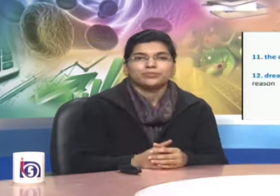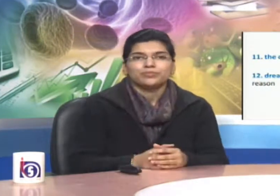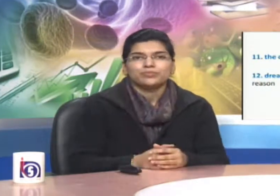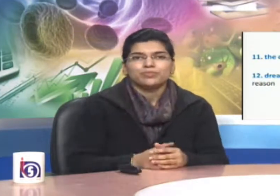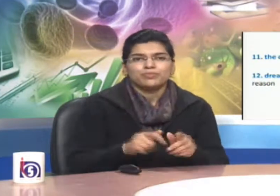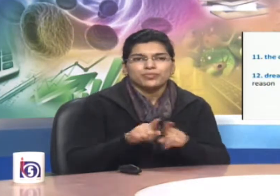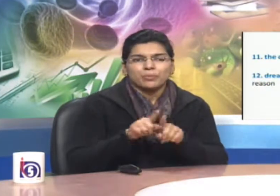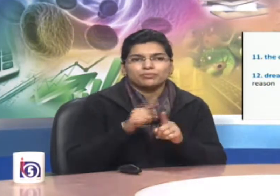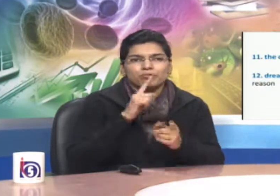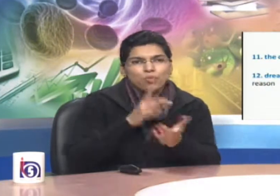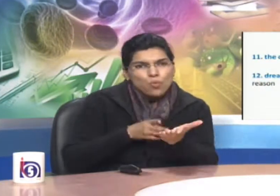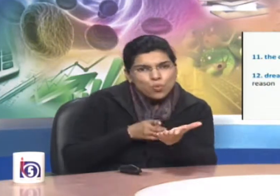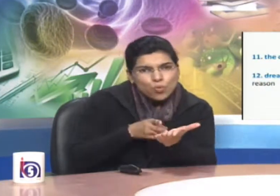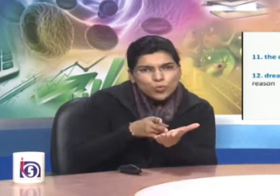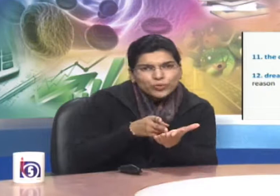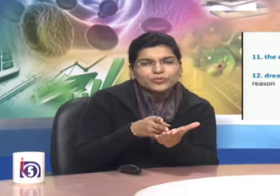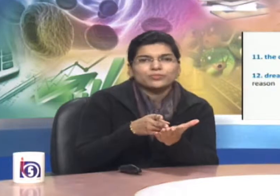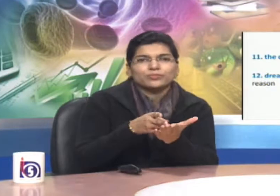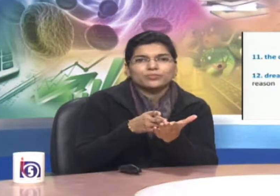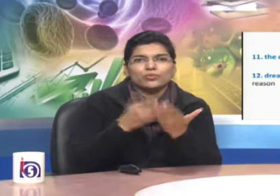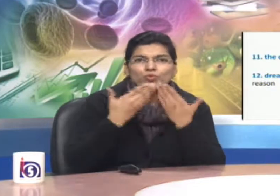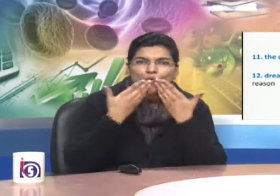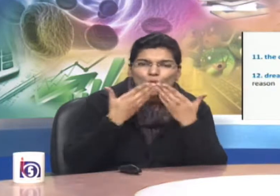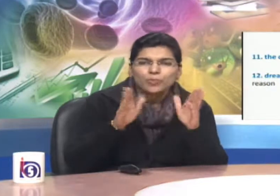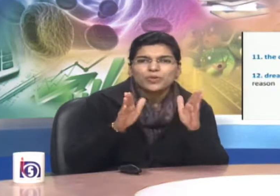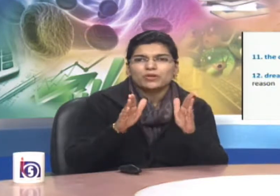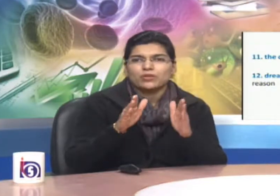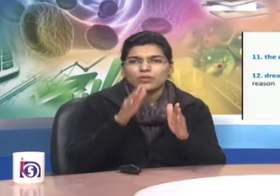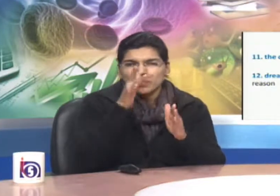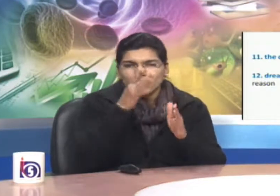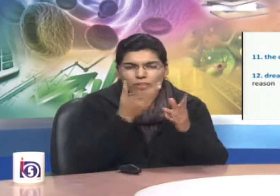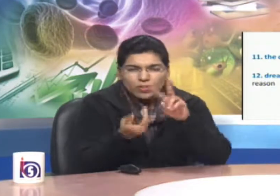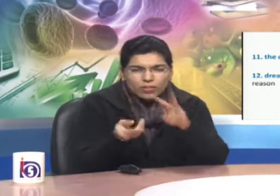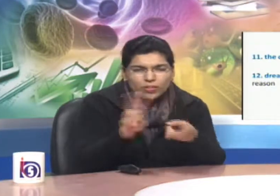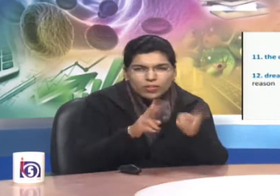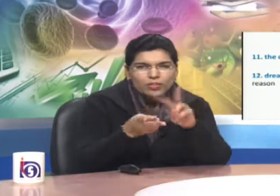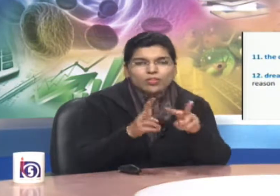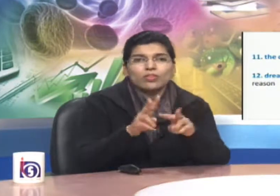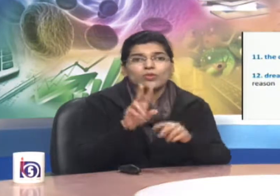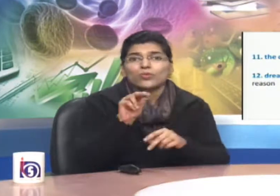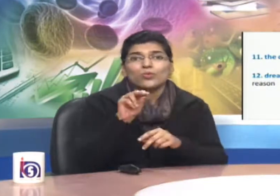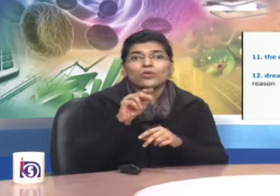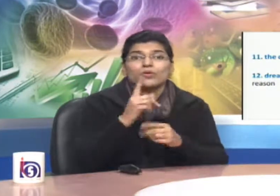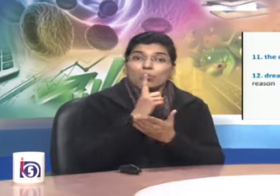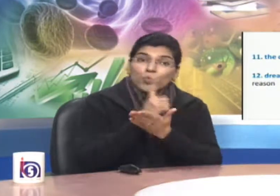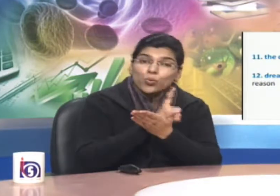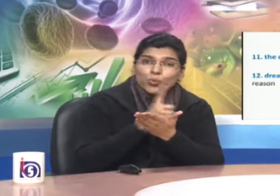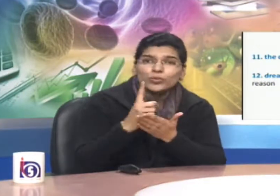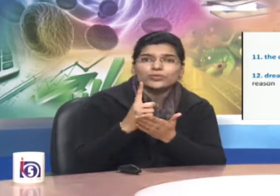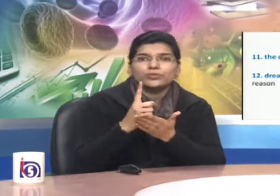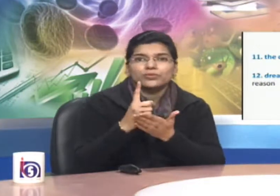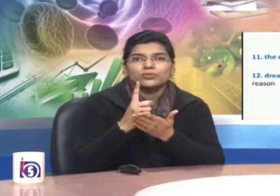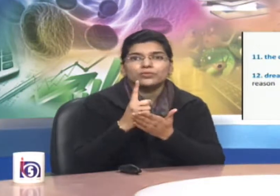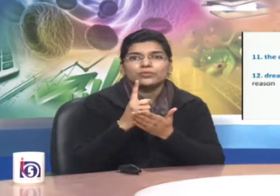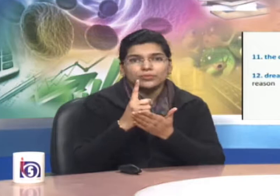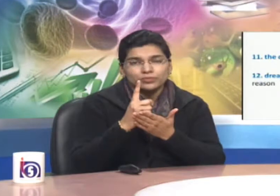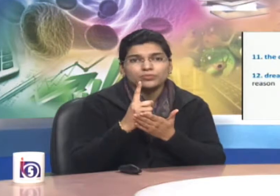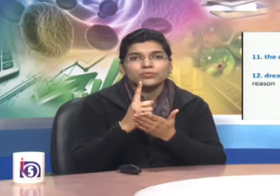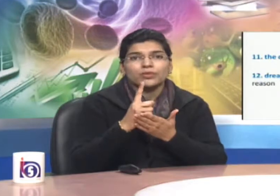11th word is the depth of truth, which means honesty,